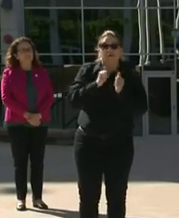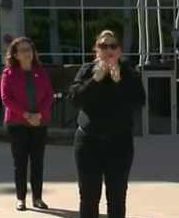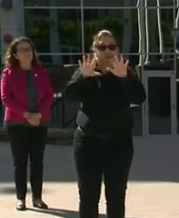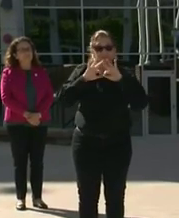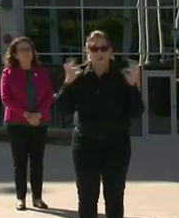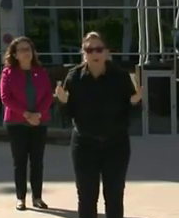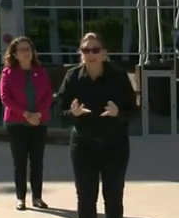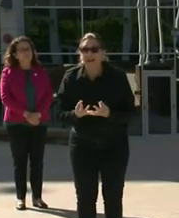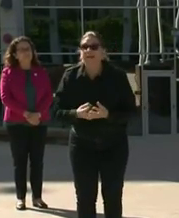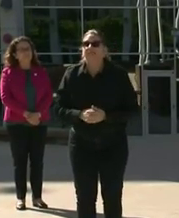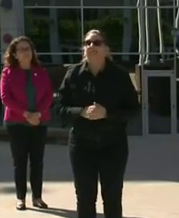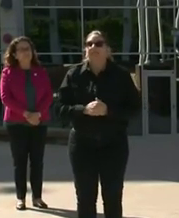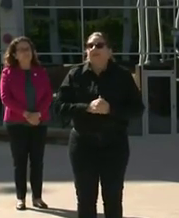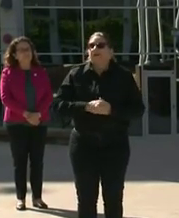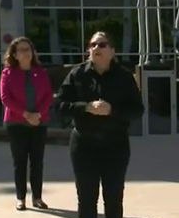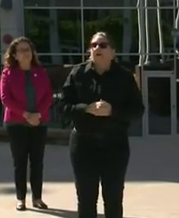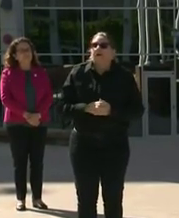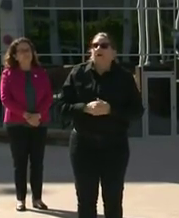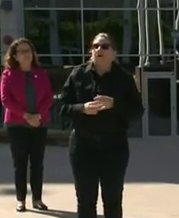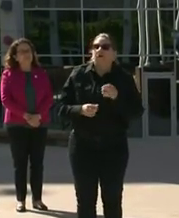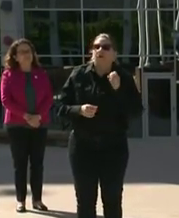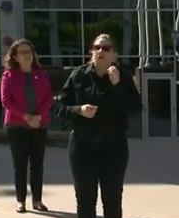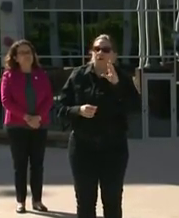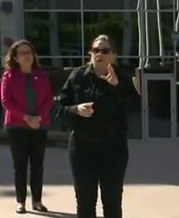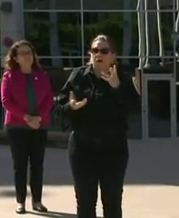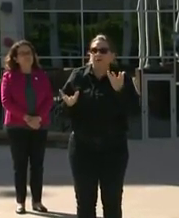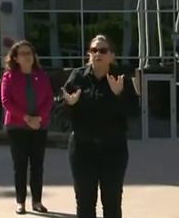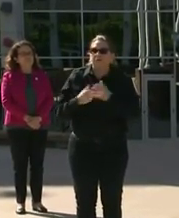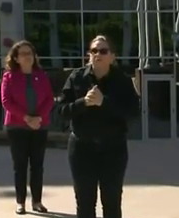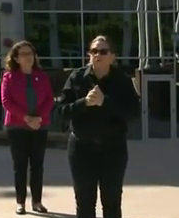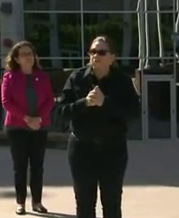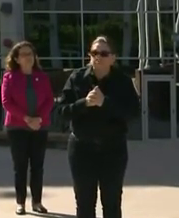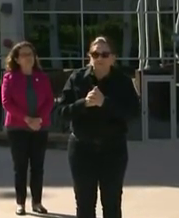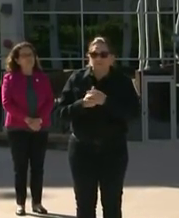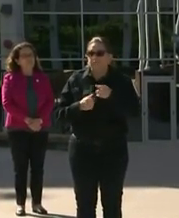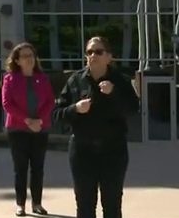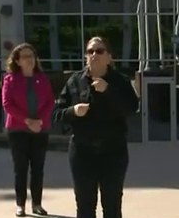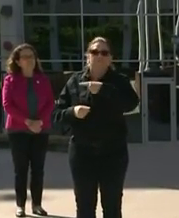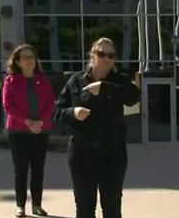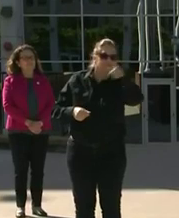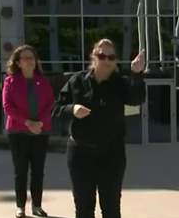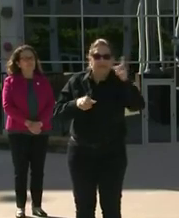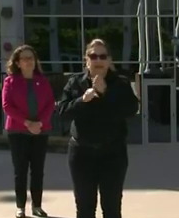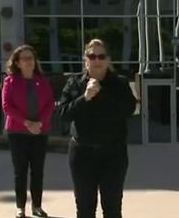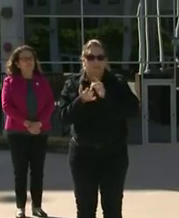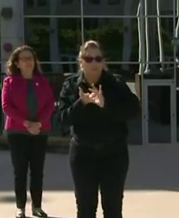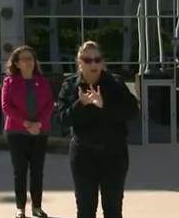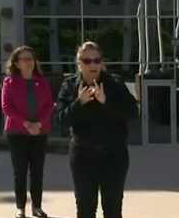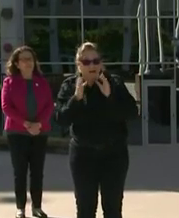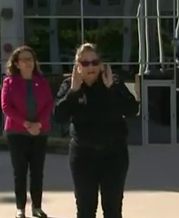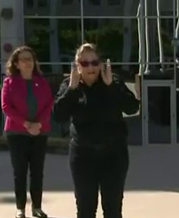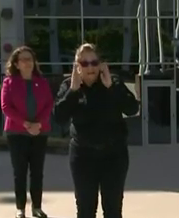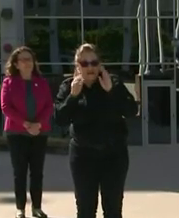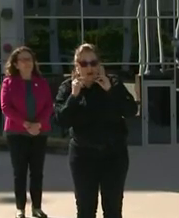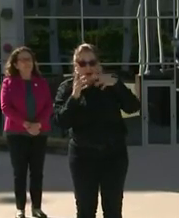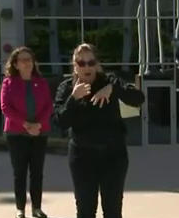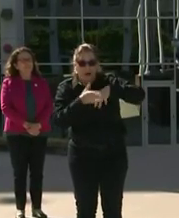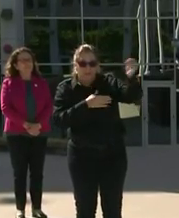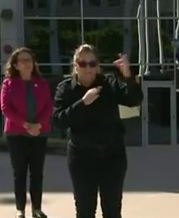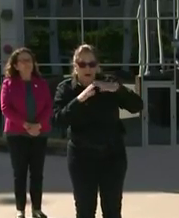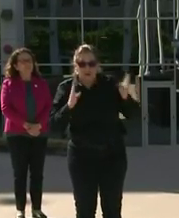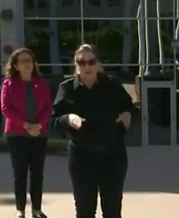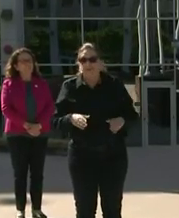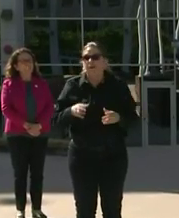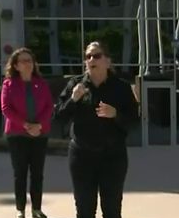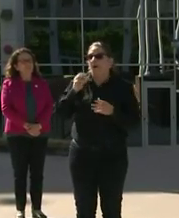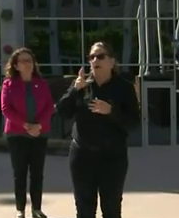seek medical attention, or because you are performing an essential job. Today, we are opening a testing